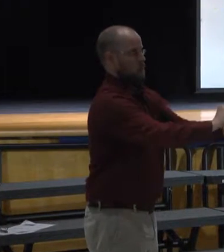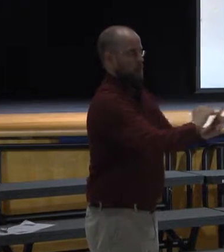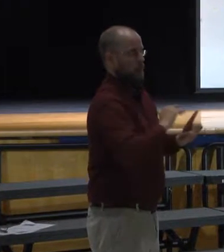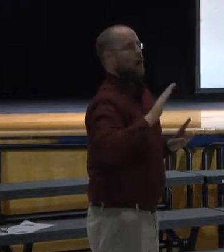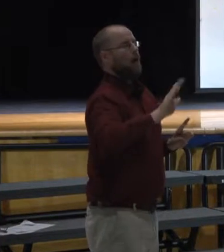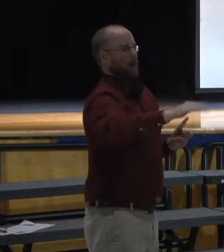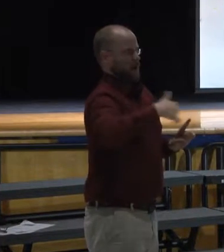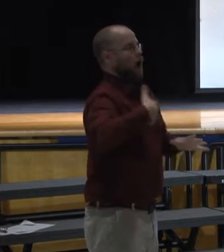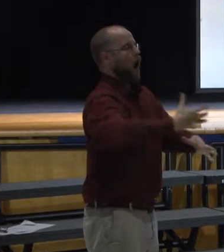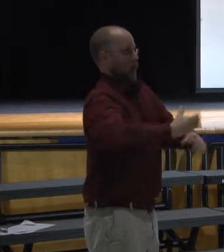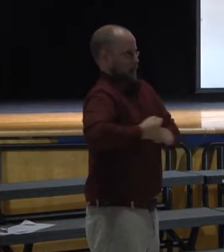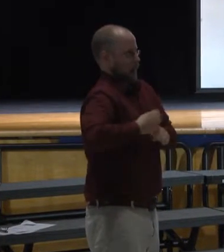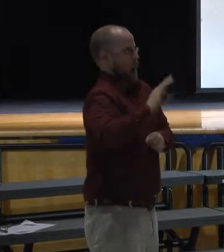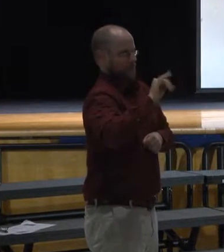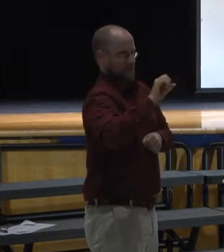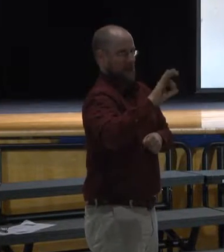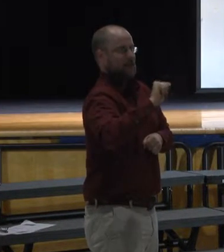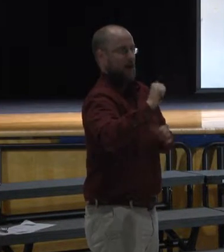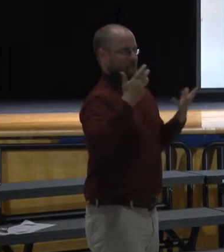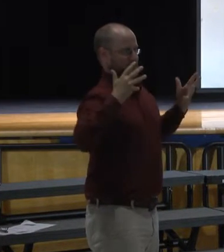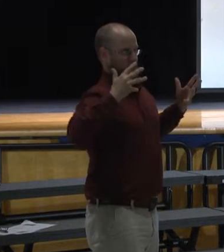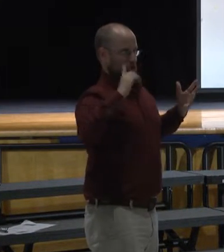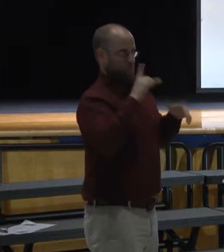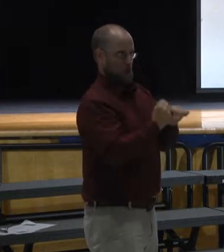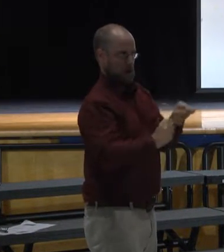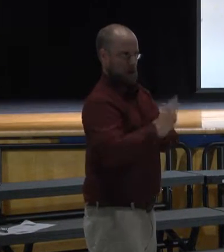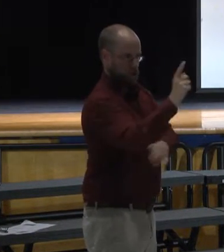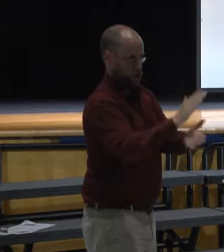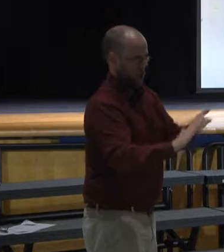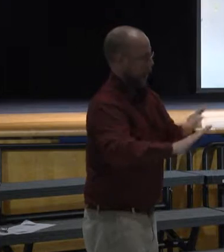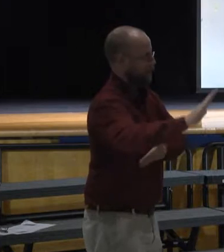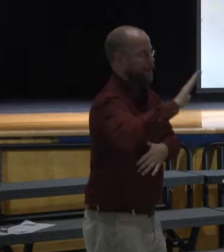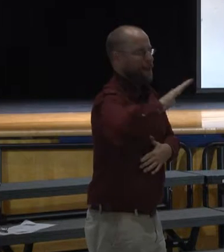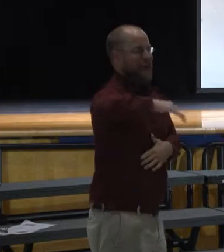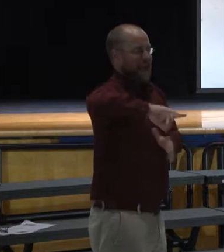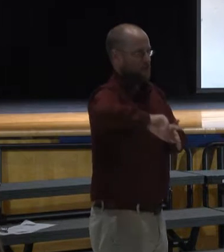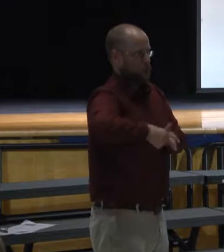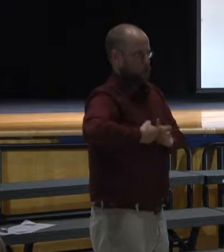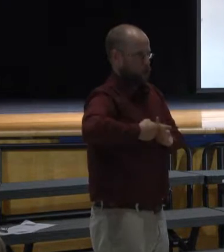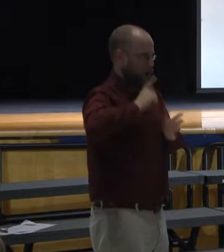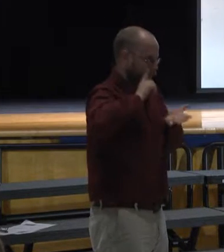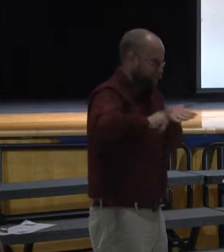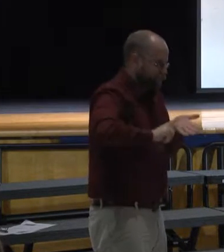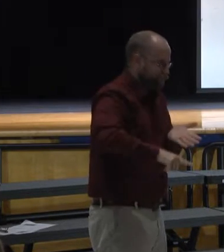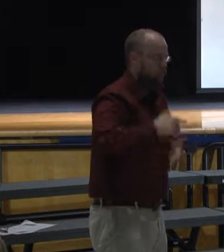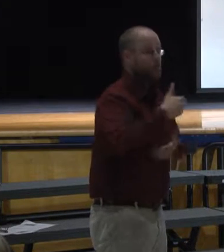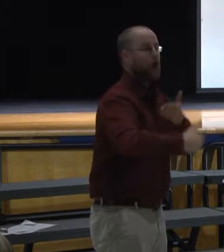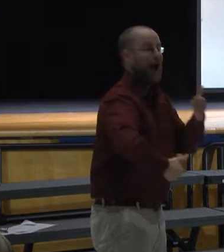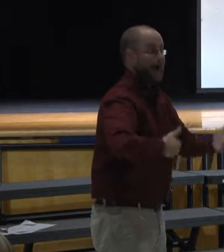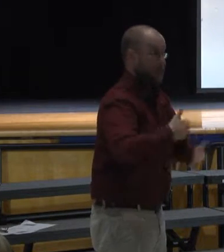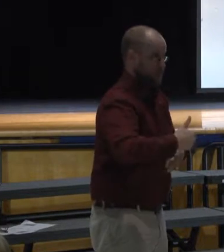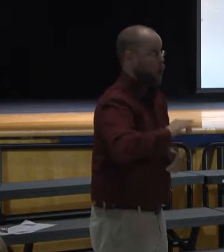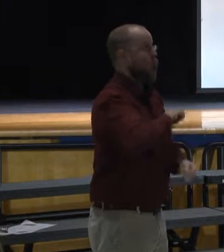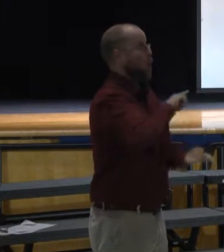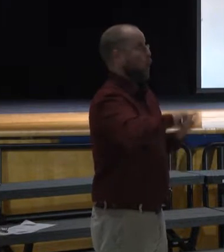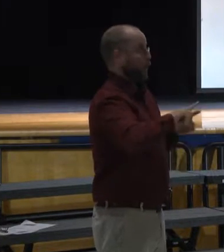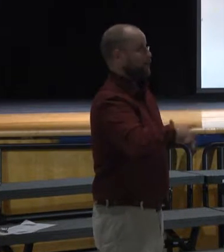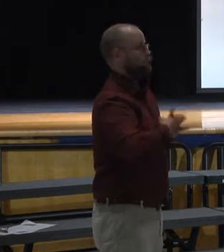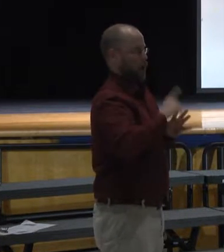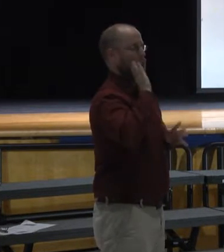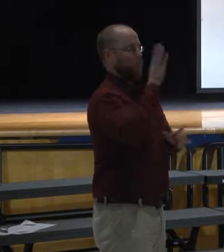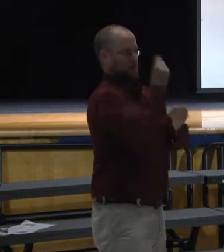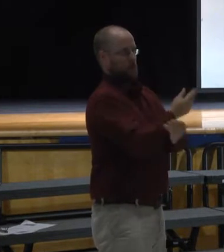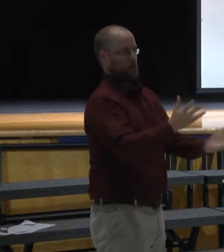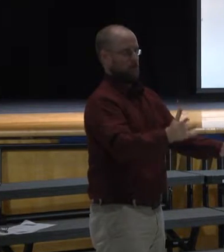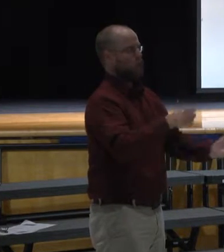we've received your FAFSA for the 2017-18 year. We haven't started processing yet, but when we do, we'll let you know. Just to let you